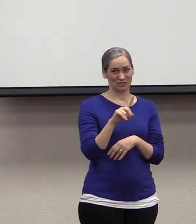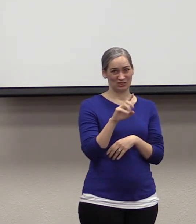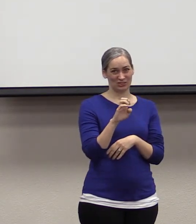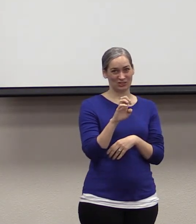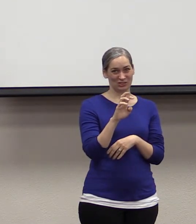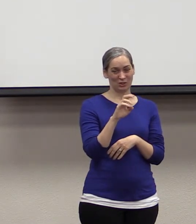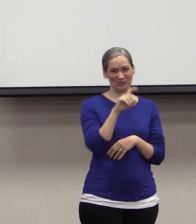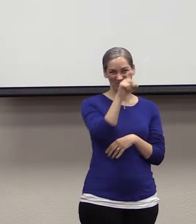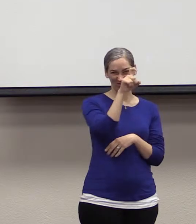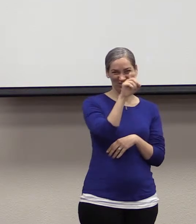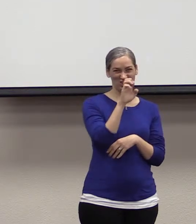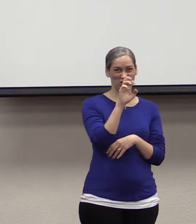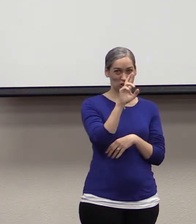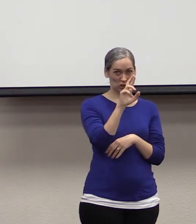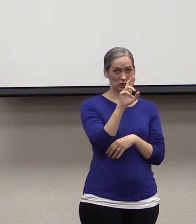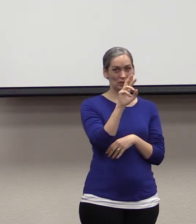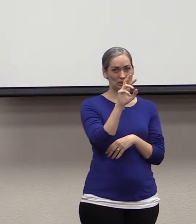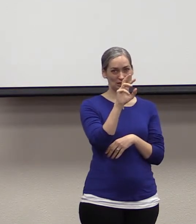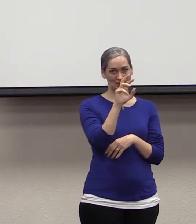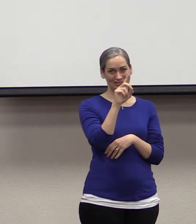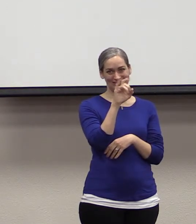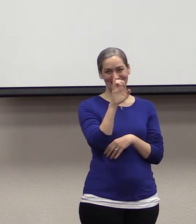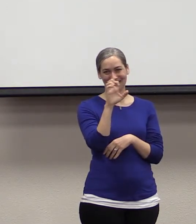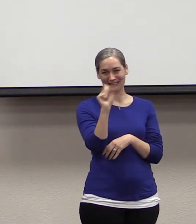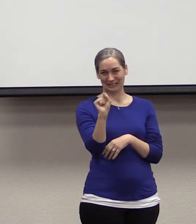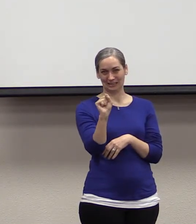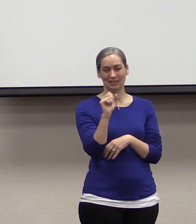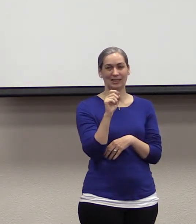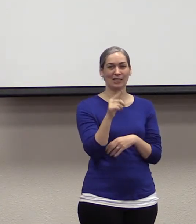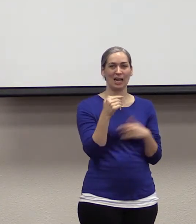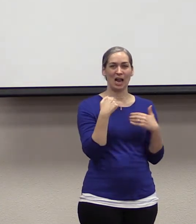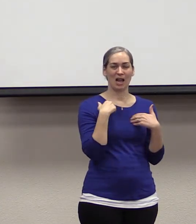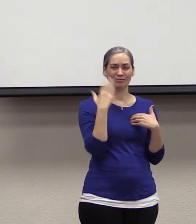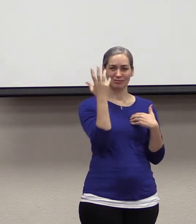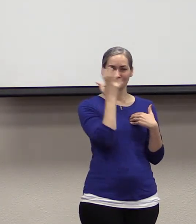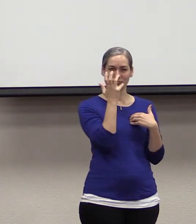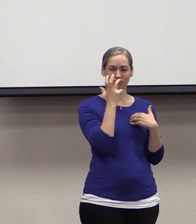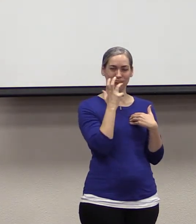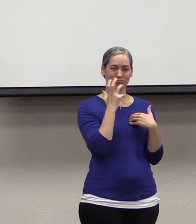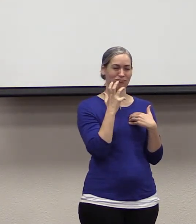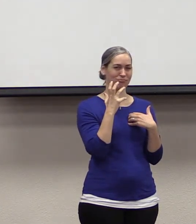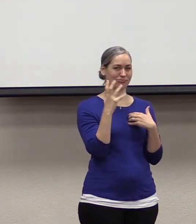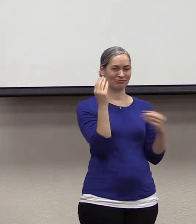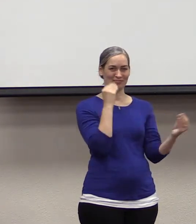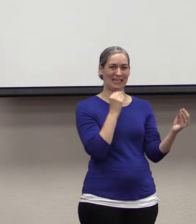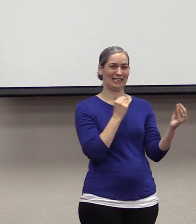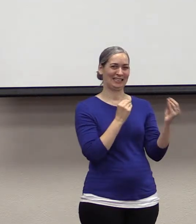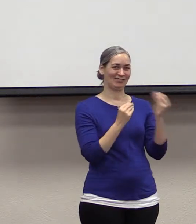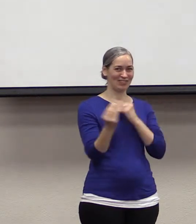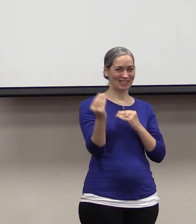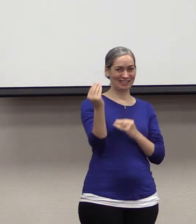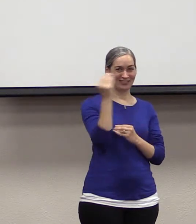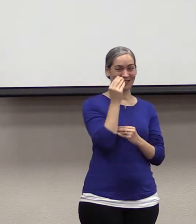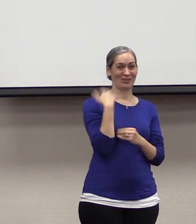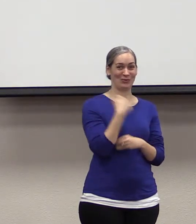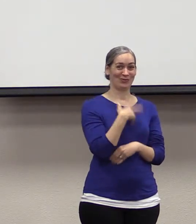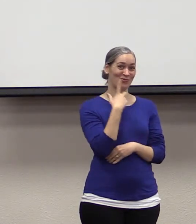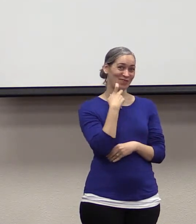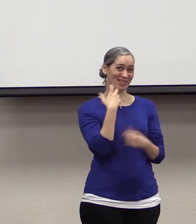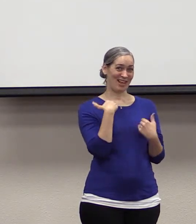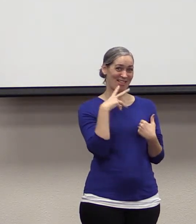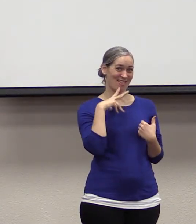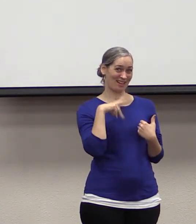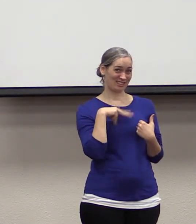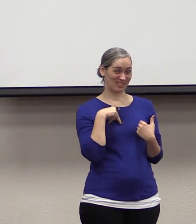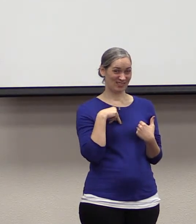mean feast, I mean like magnificent feast. We just finished having Thanksgiving, so we know what it means to feast, and that was maybe a week at most for